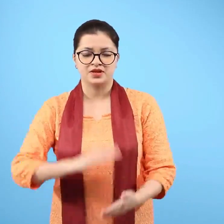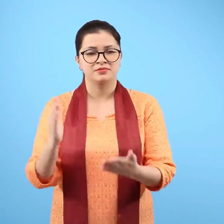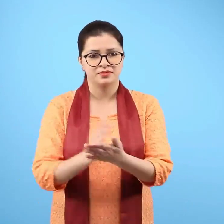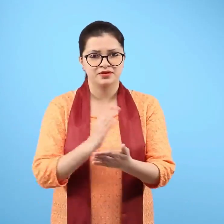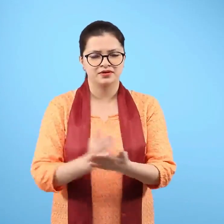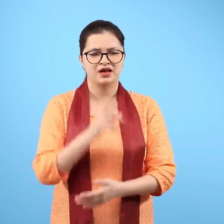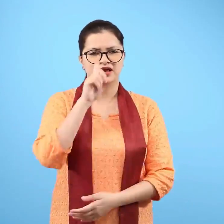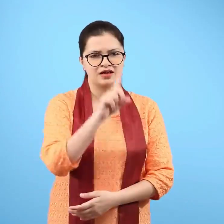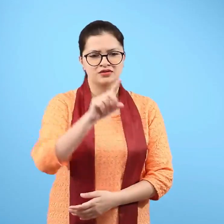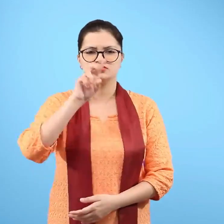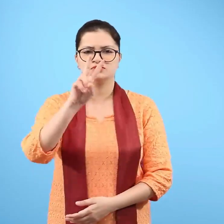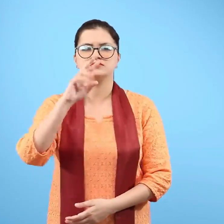Page 120.